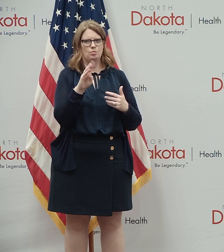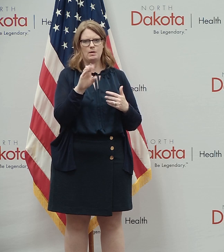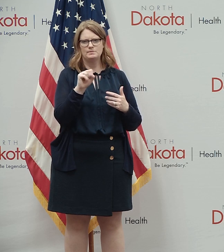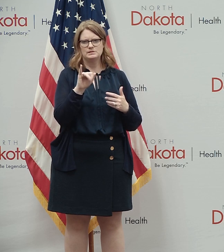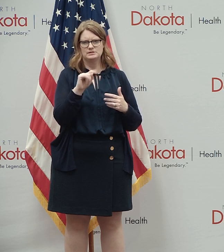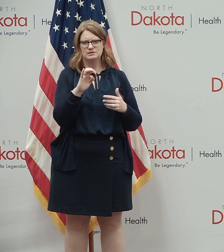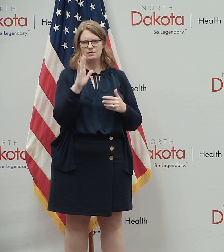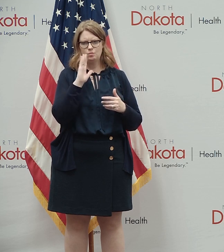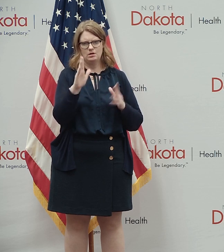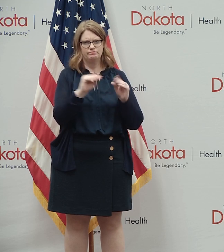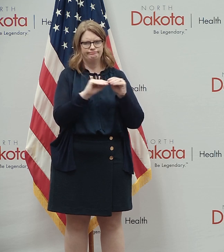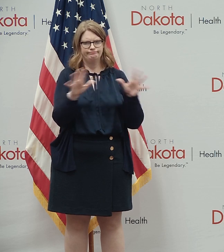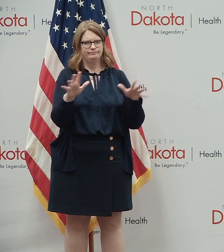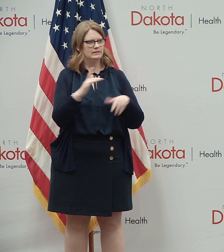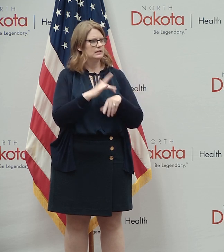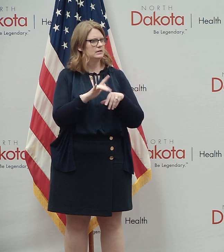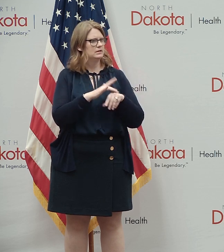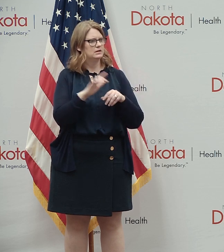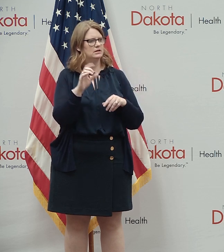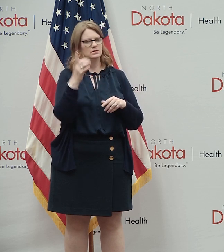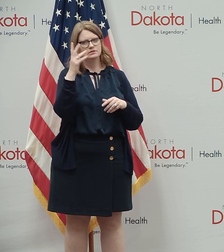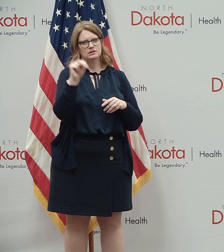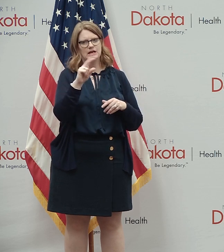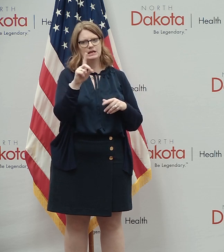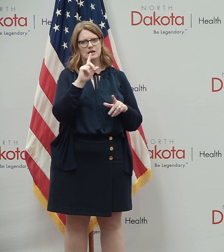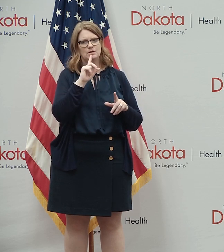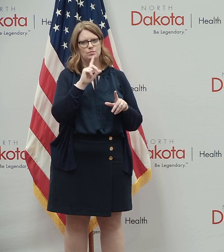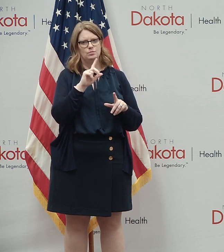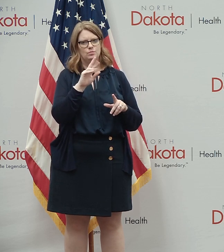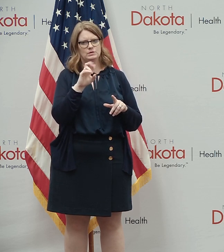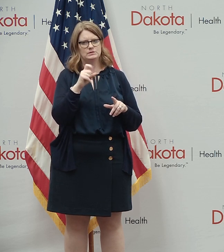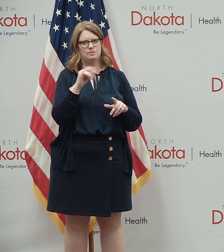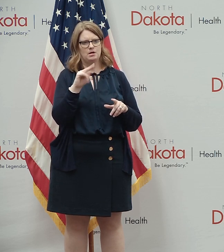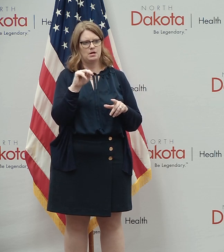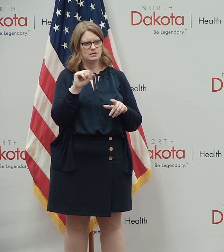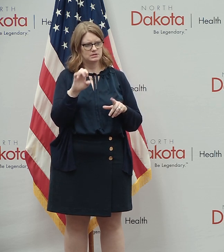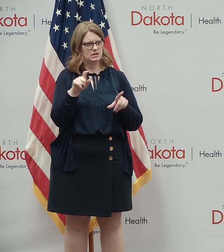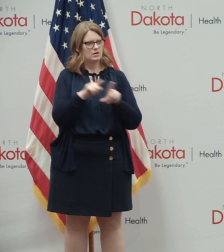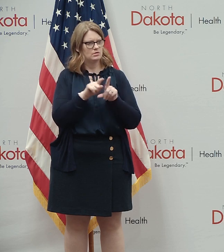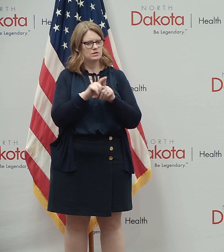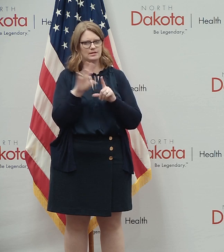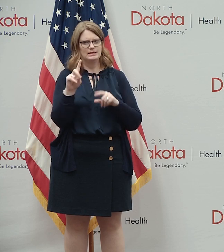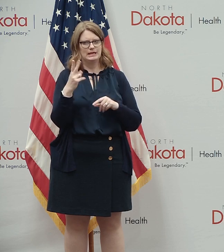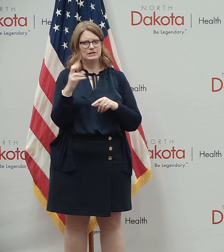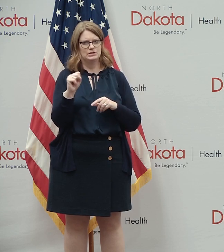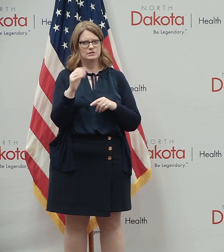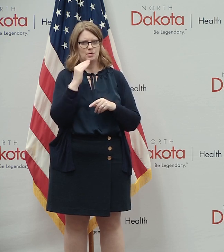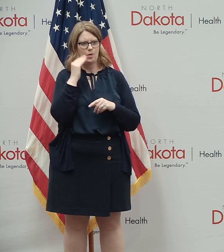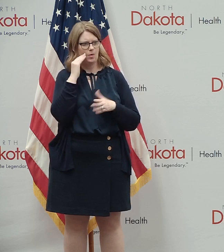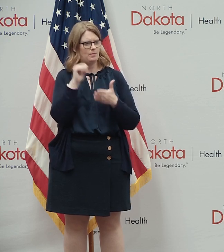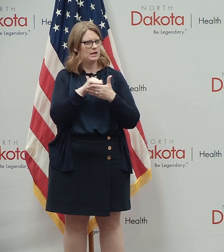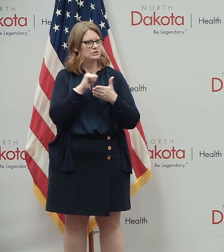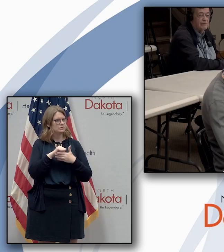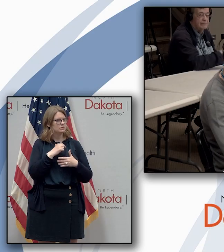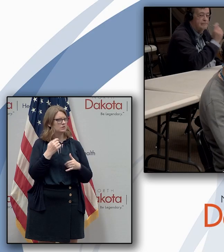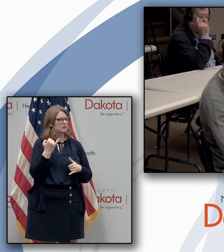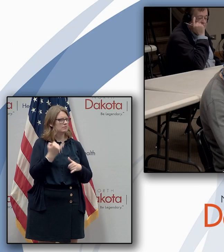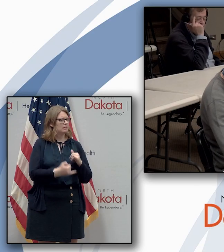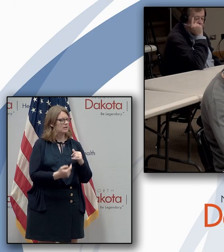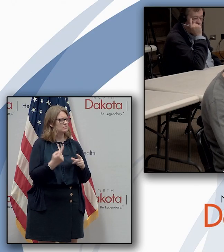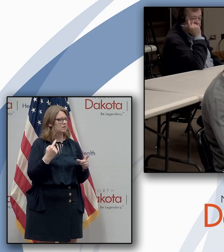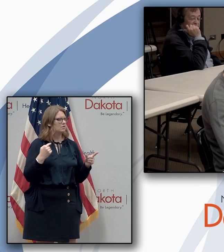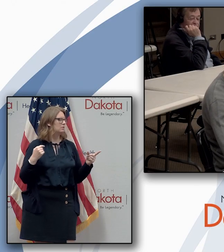have posted out on Smart Restart or ND Response, as well as on the DHS homepage as well. And then I guess my last question for